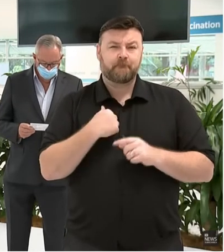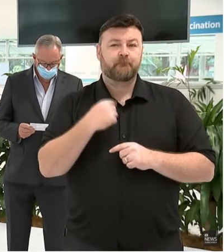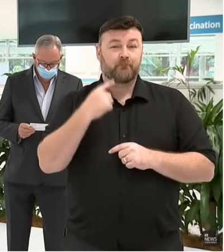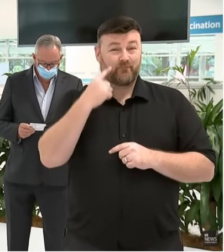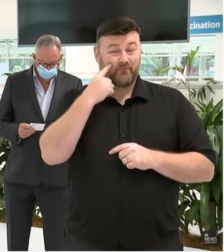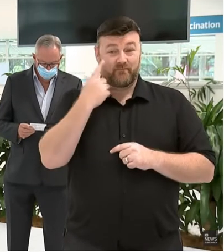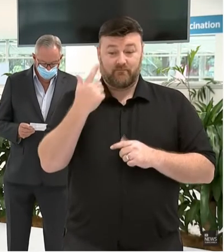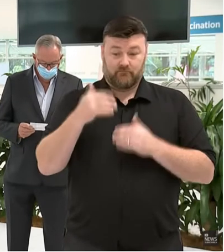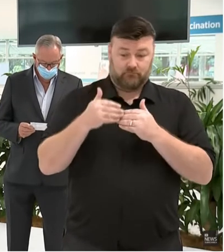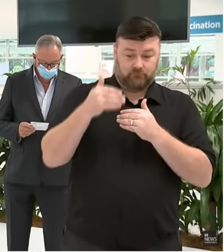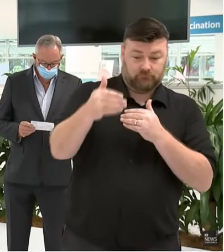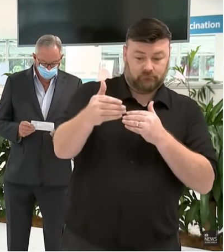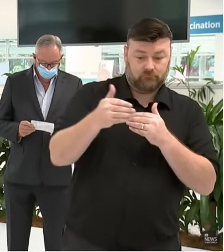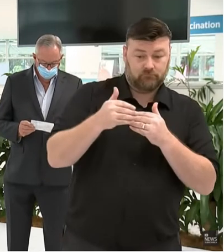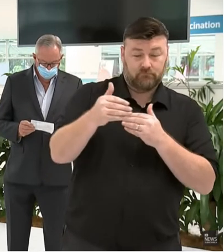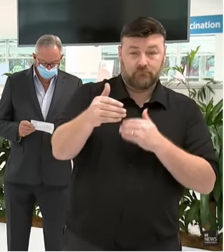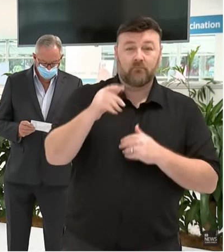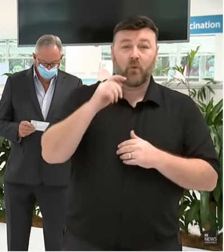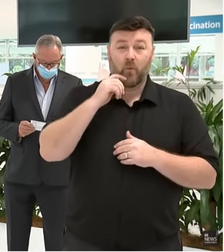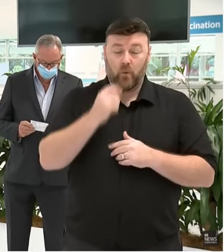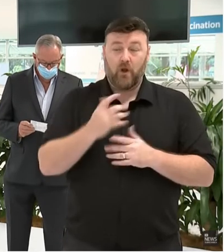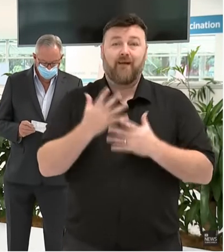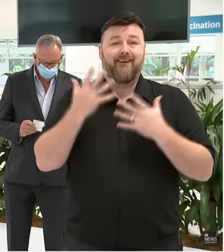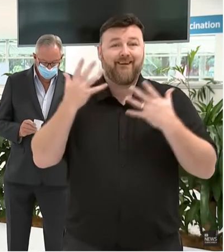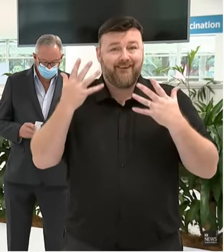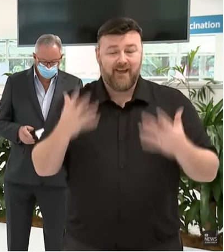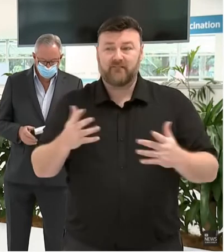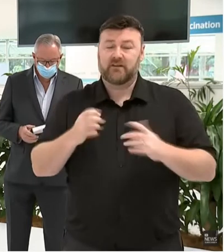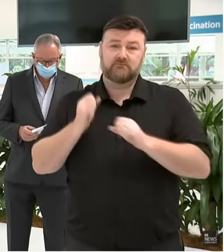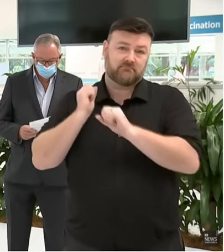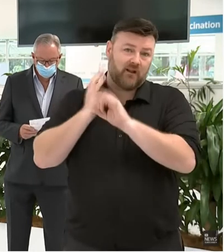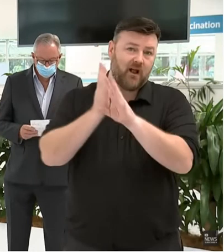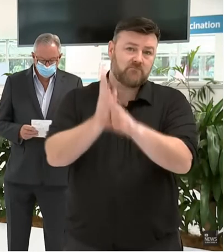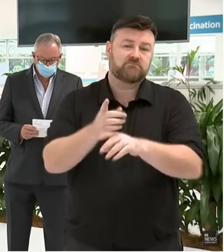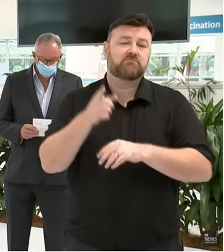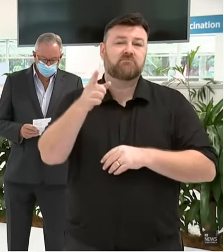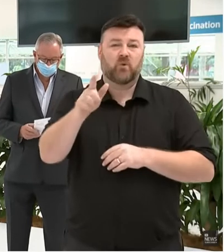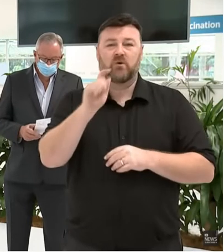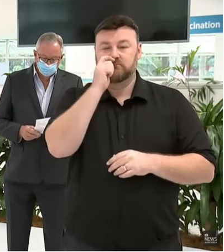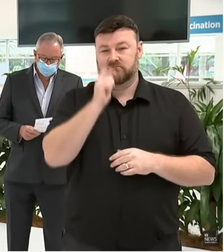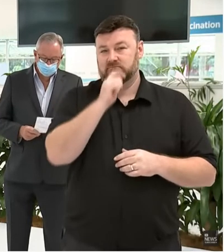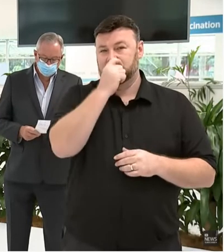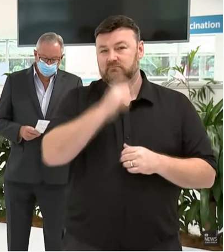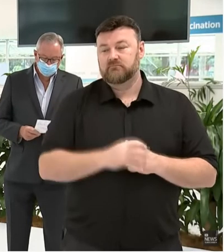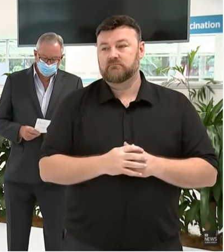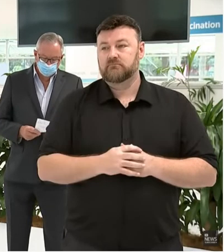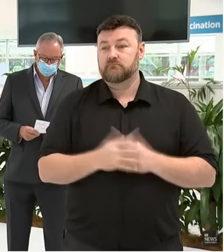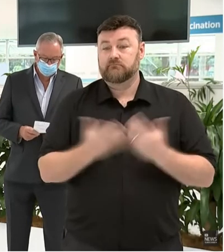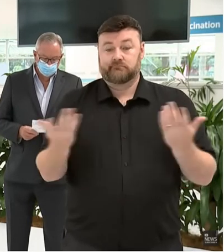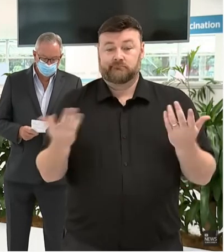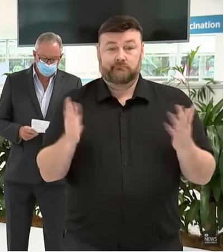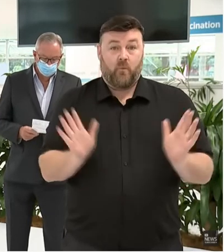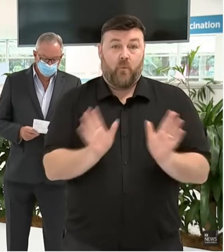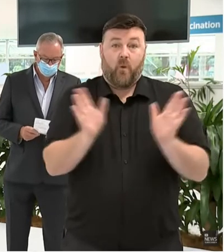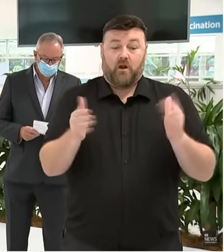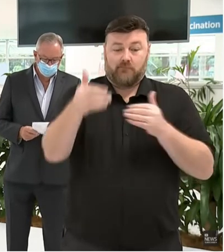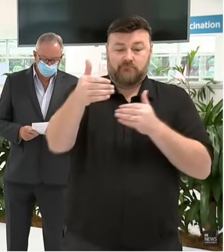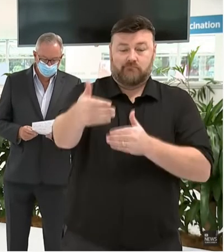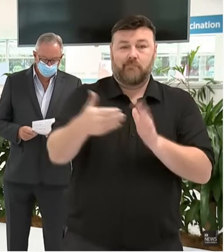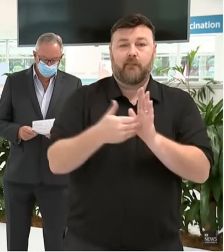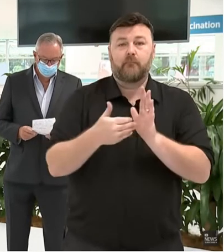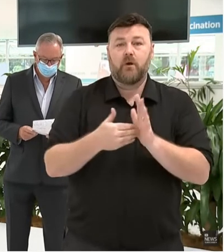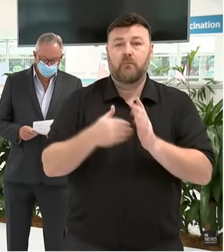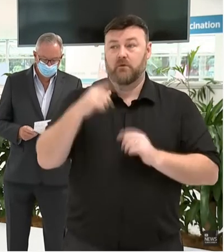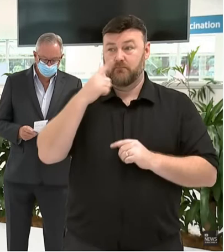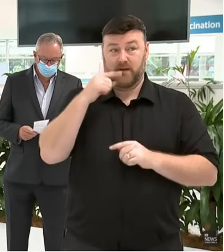significant pressure on testing centres around the state as we head into New Year's Eve. This is the holiday season. People have travel plans